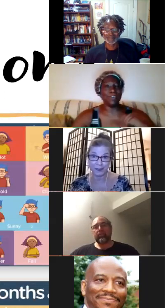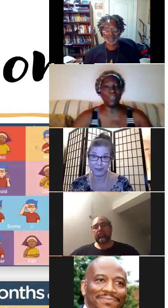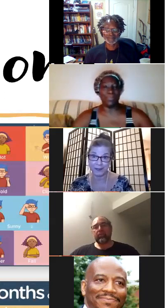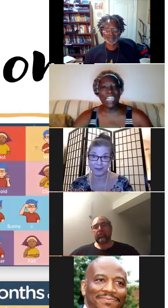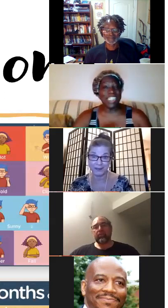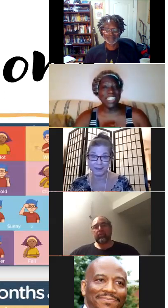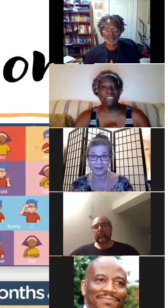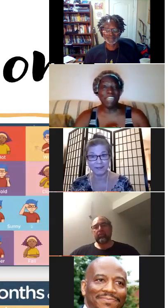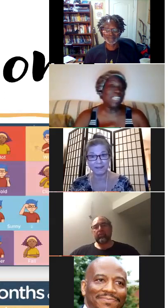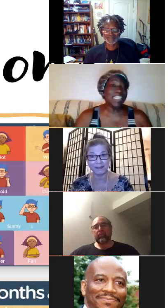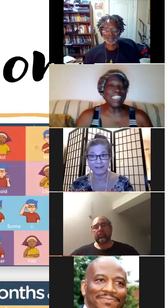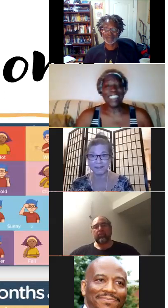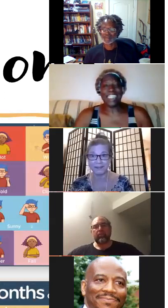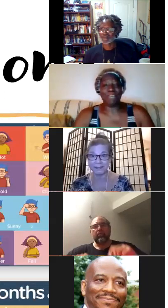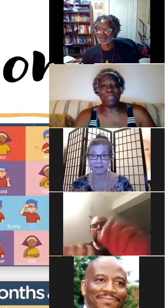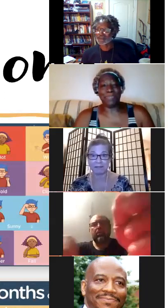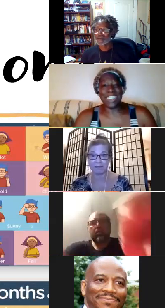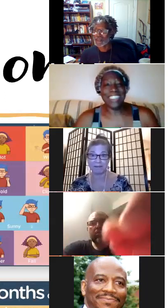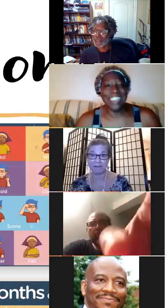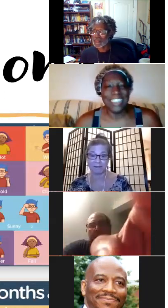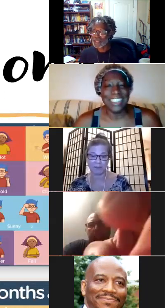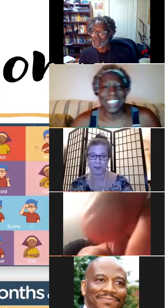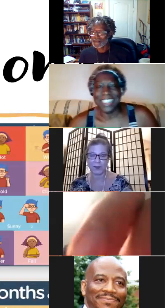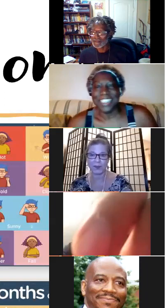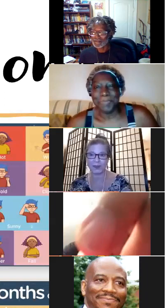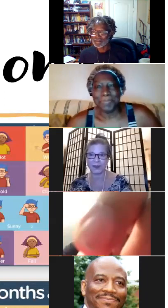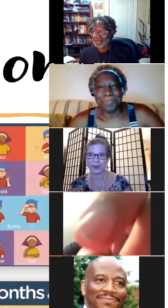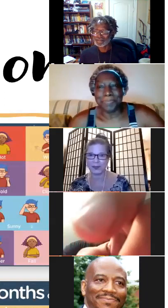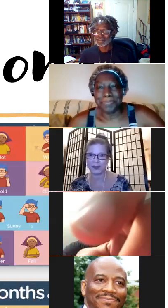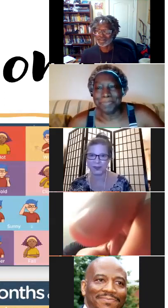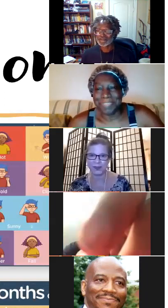or corrections even, I'm open.